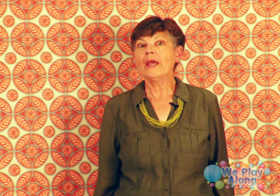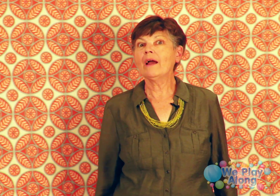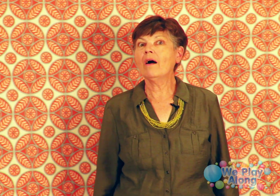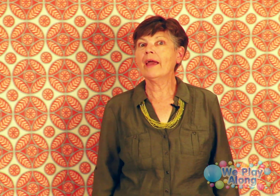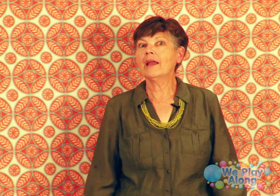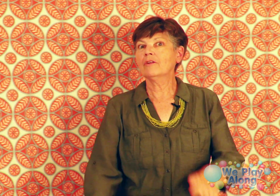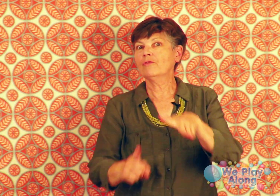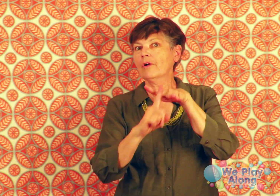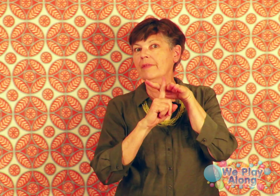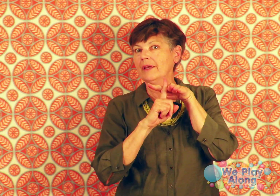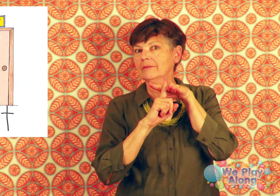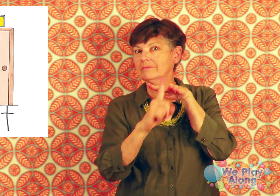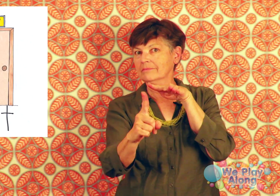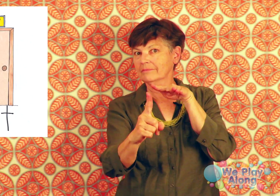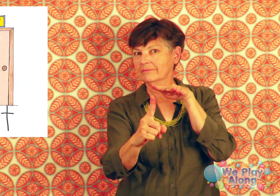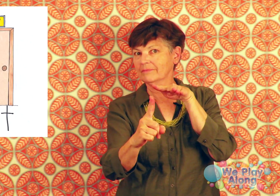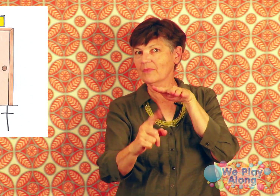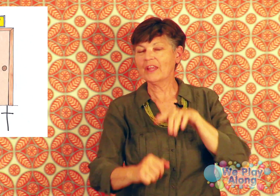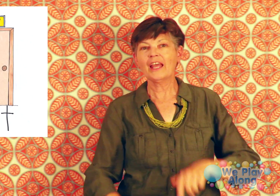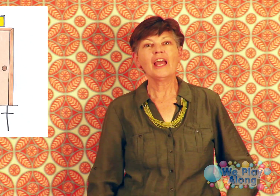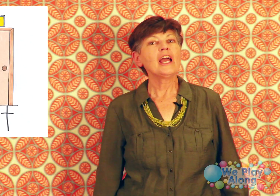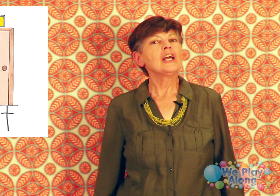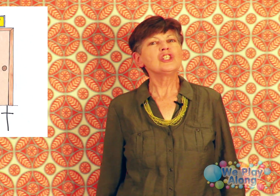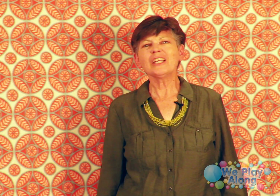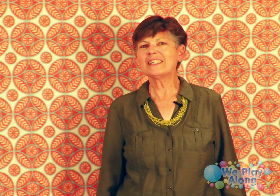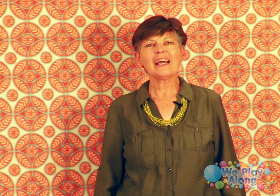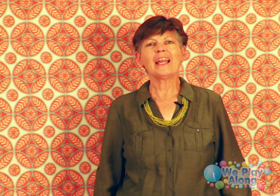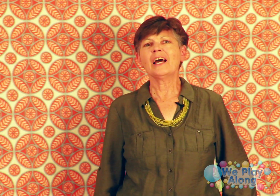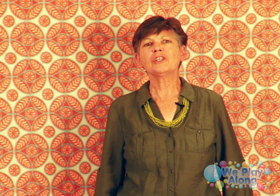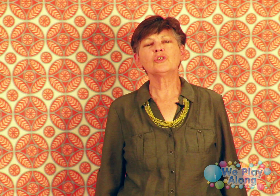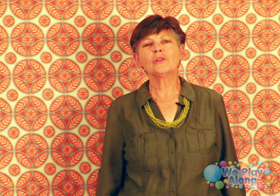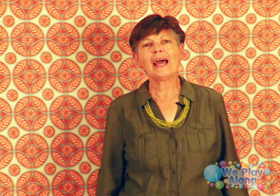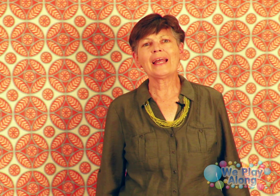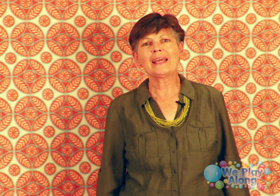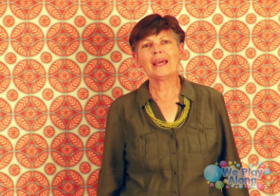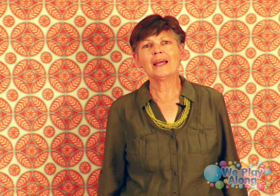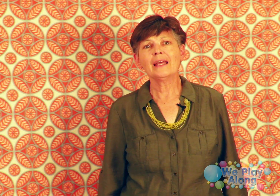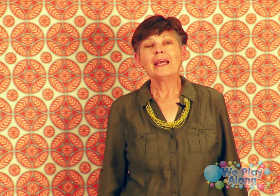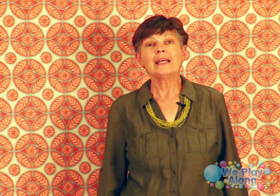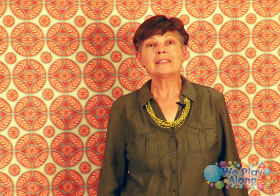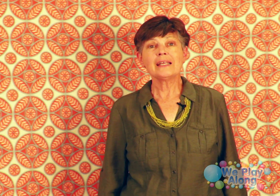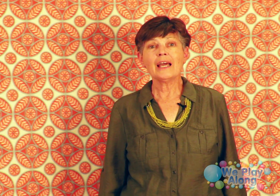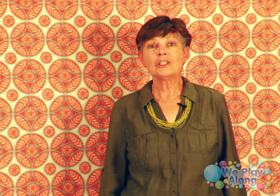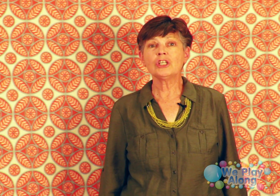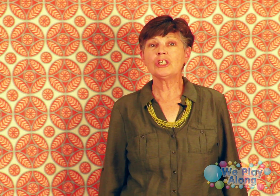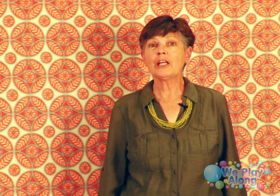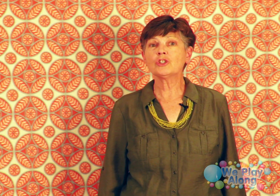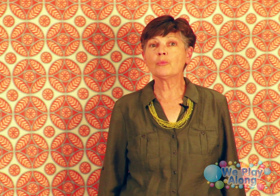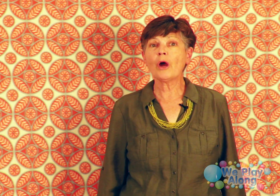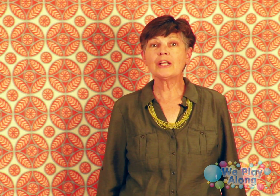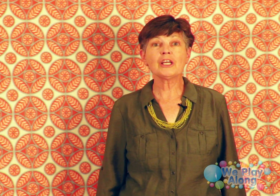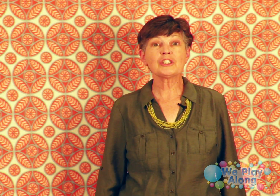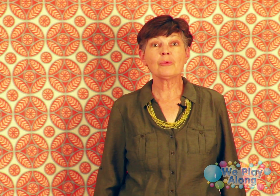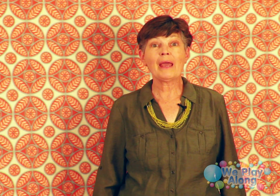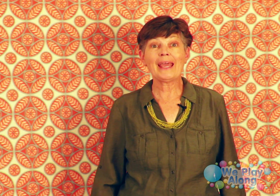we all headed for she decided not to do that again. Instead, she changed her project to make